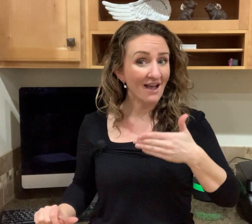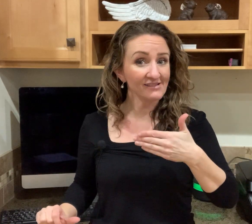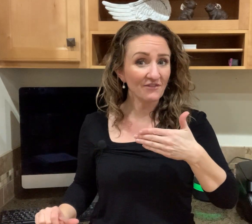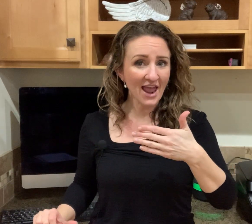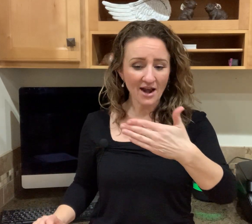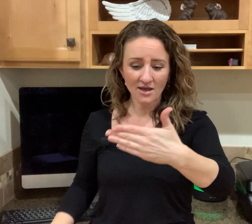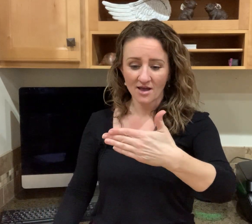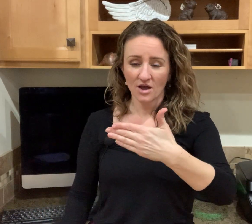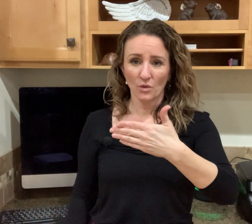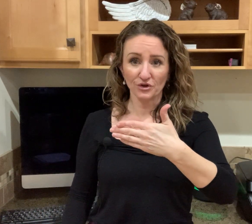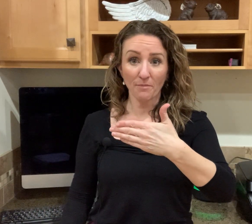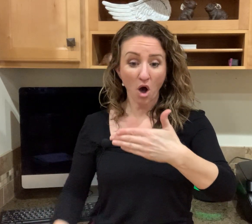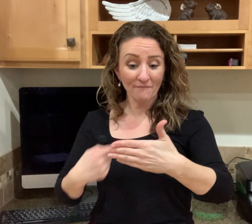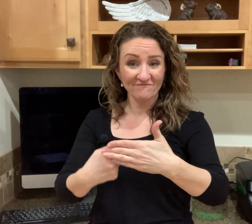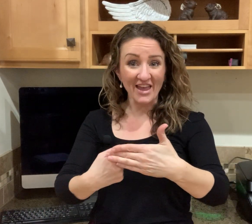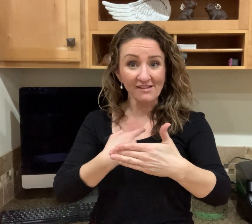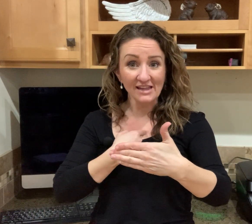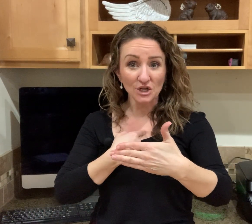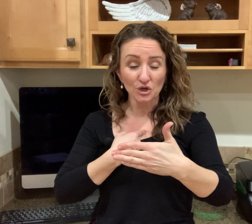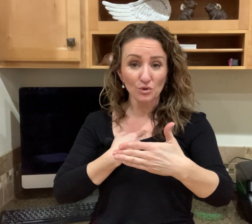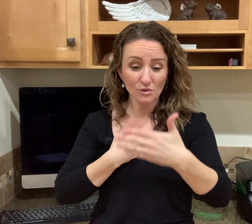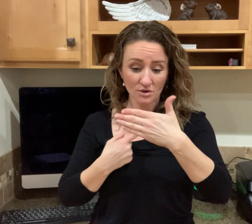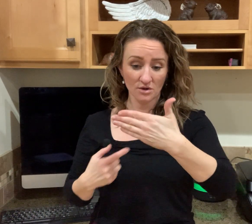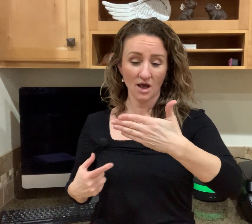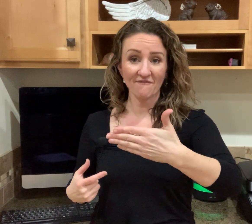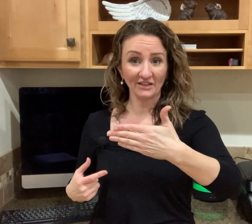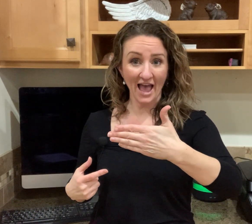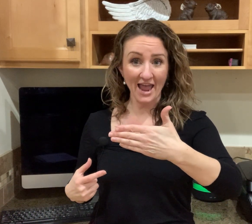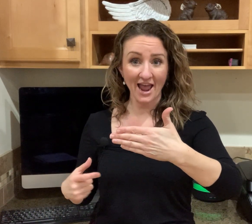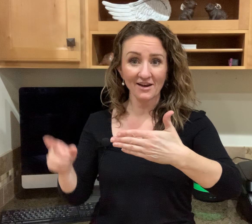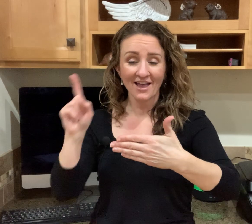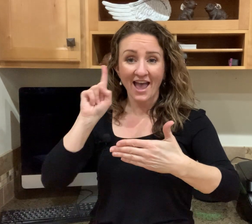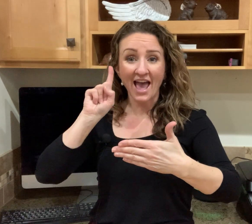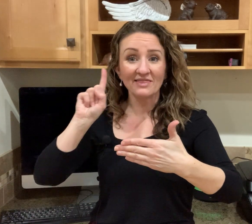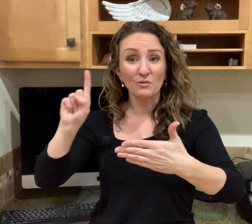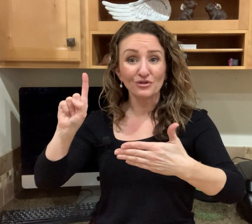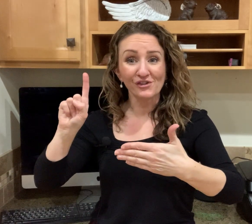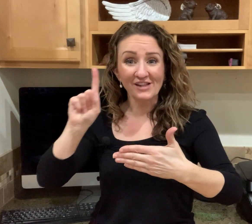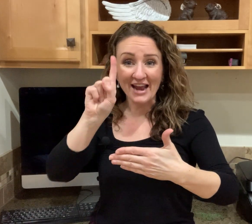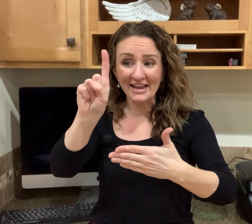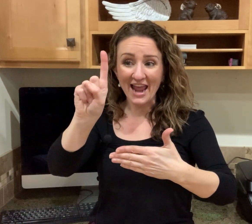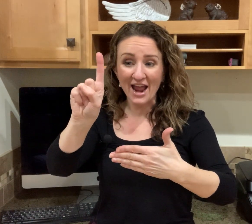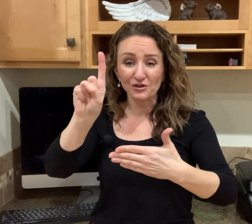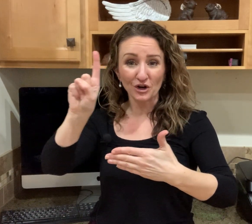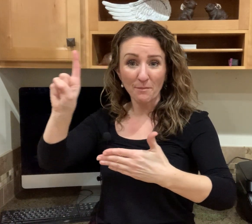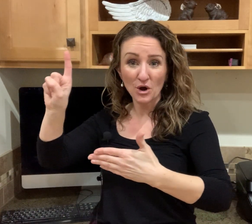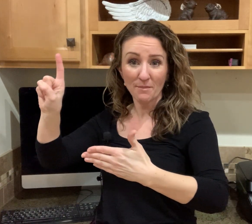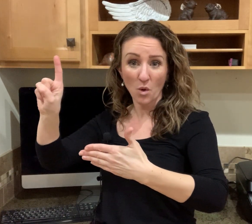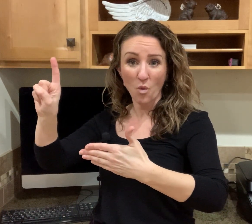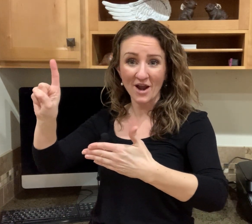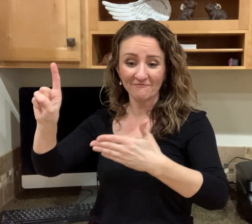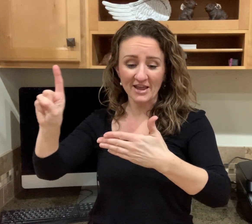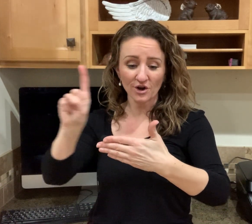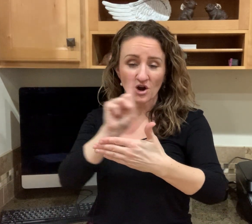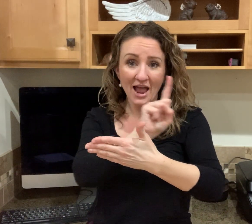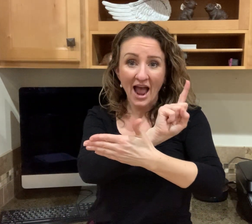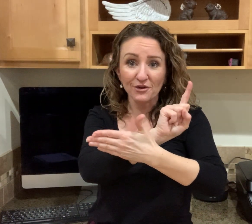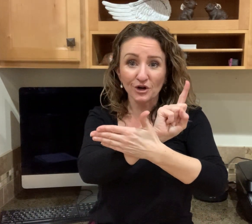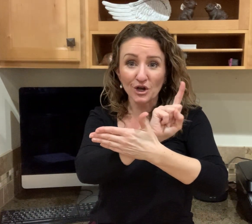passive hand, with your palm facing you, a flat hand, and then with your signing hand, you're going to put up a one finger, and you're going to